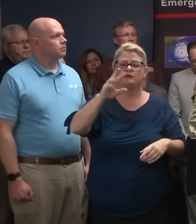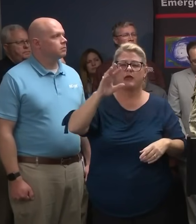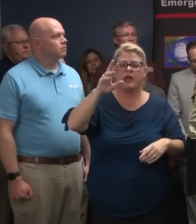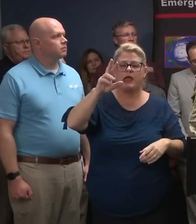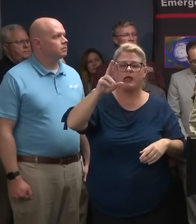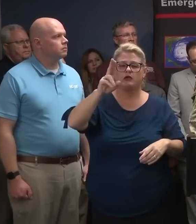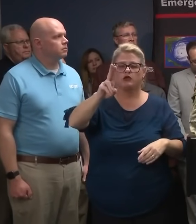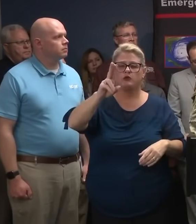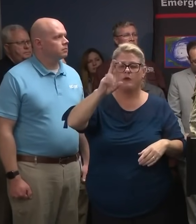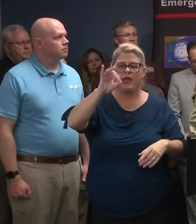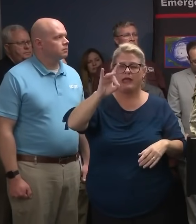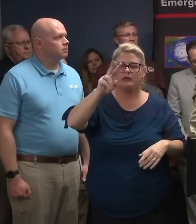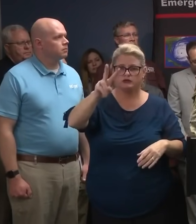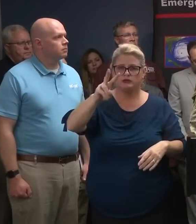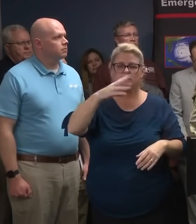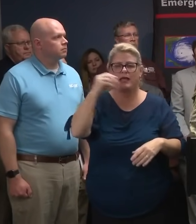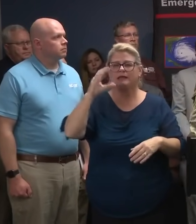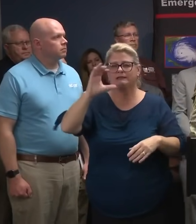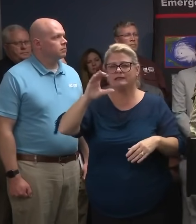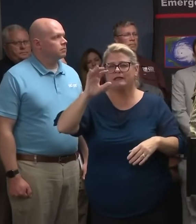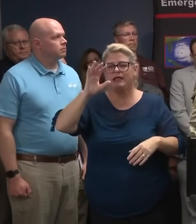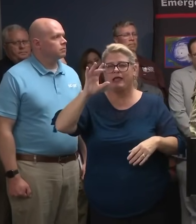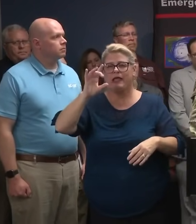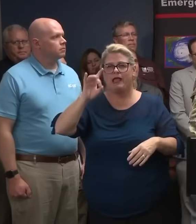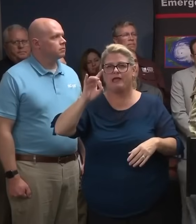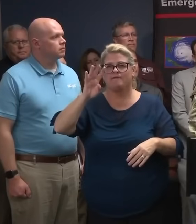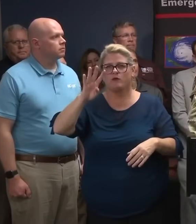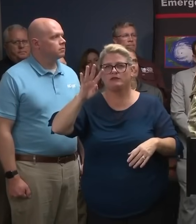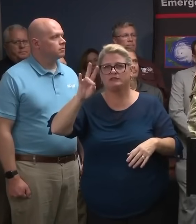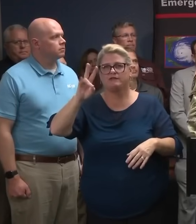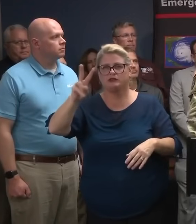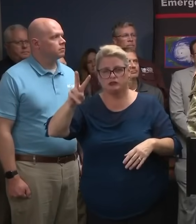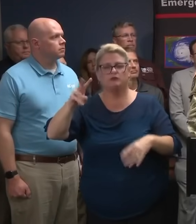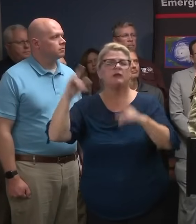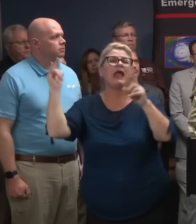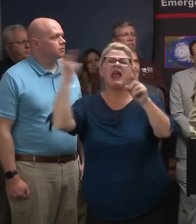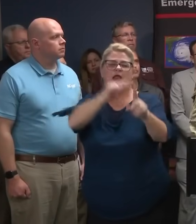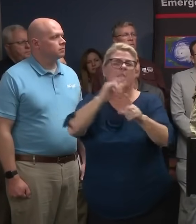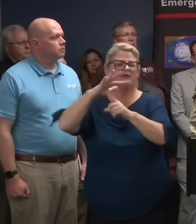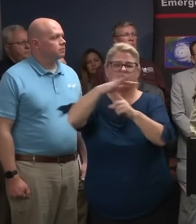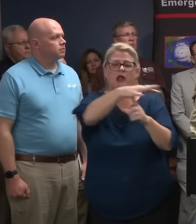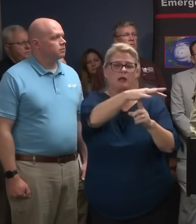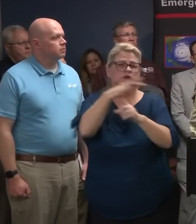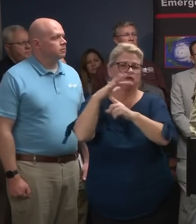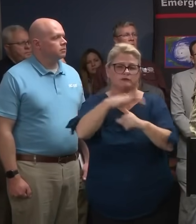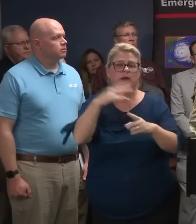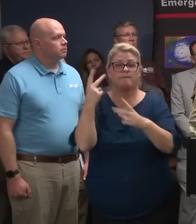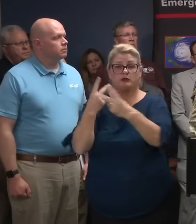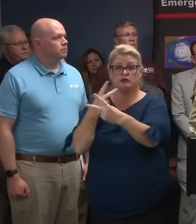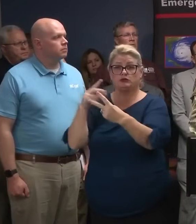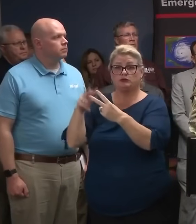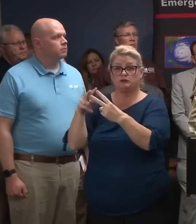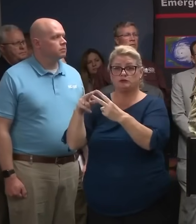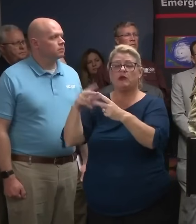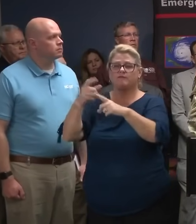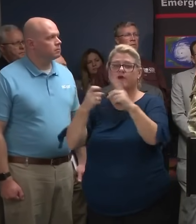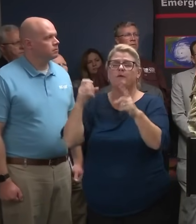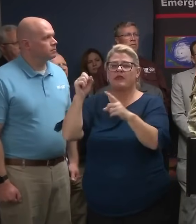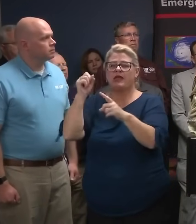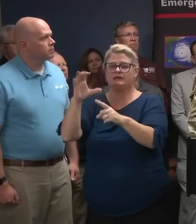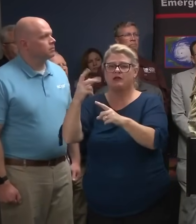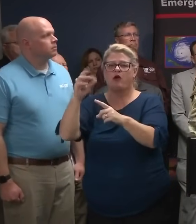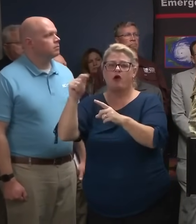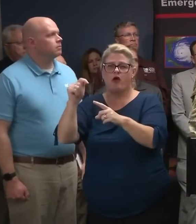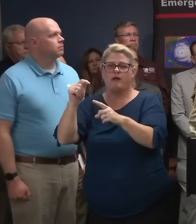two CH-47 helicopters to North Carolina. Two of those UH-72s are part of the SC HEART mission,